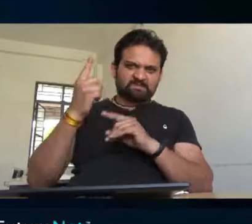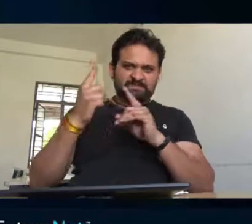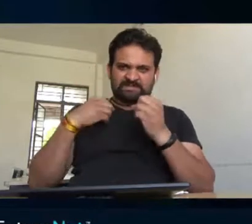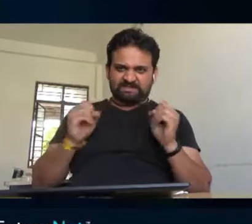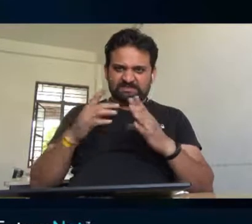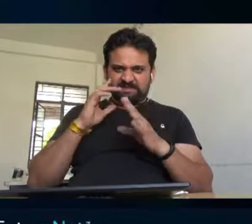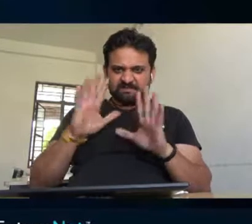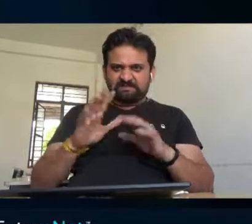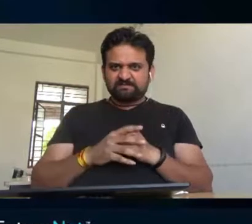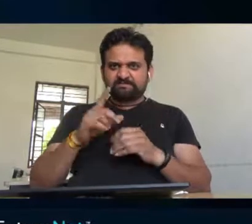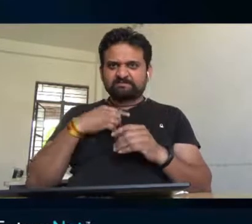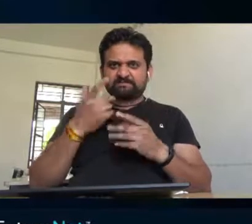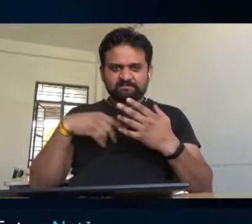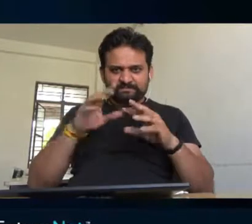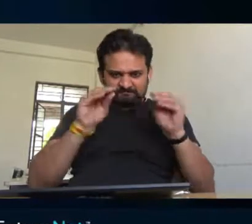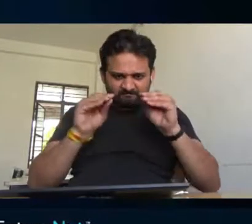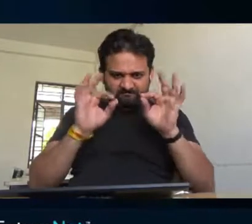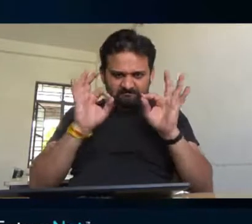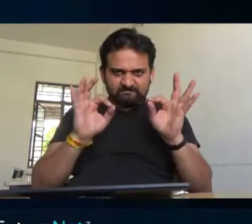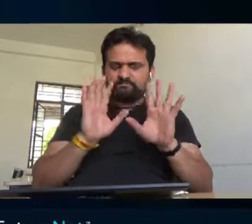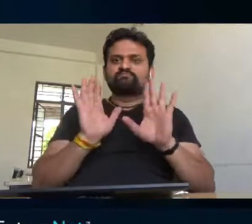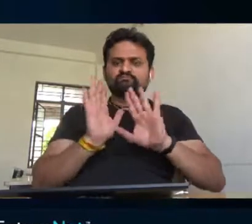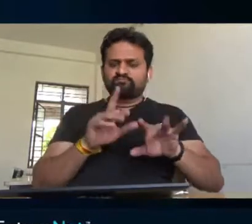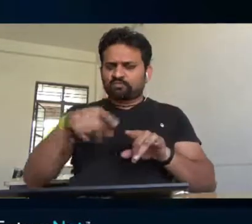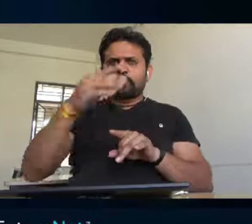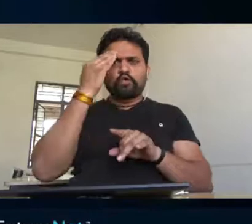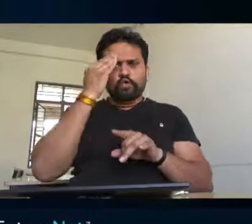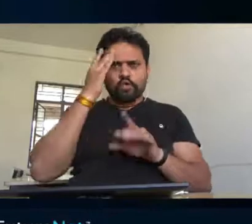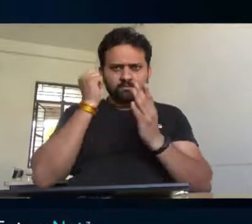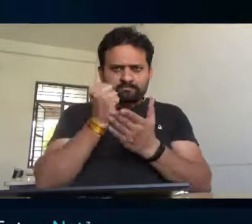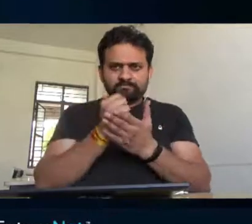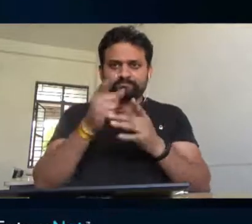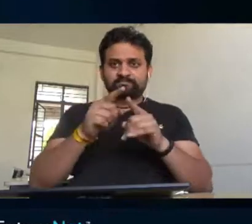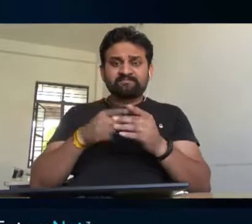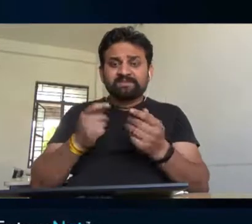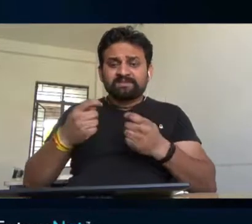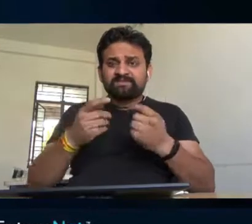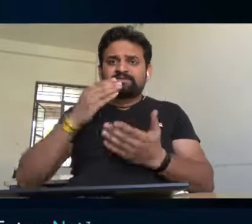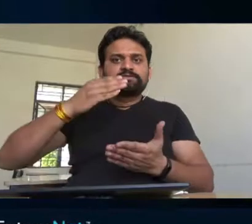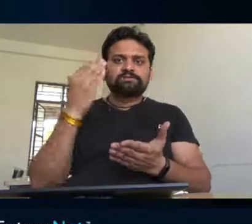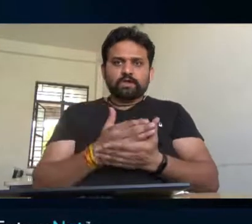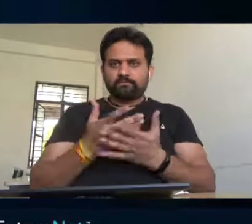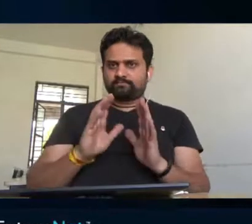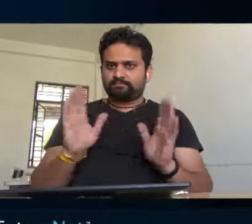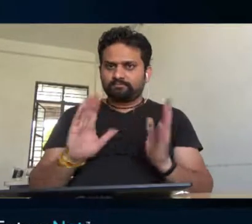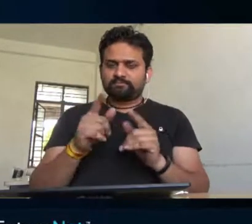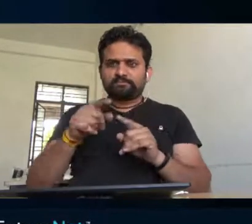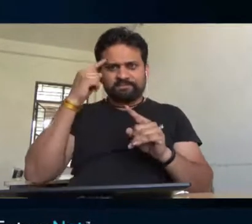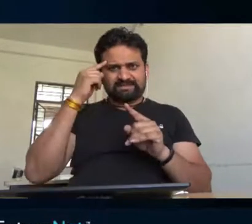earlier, we will start a rocket, yeah?